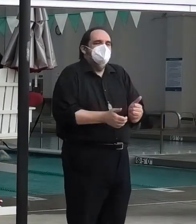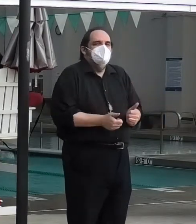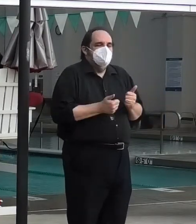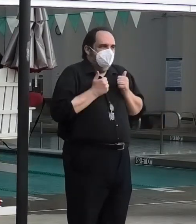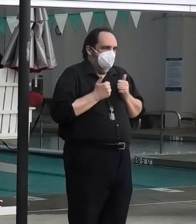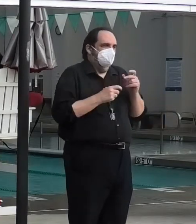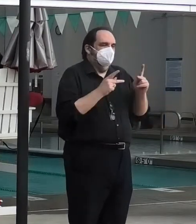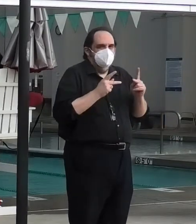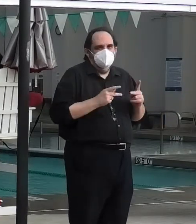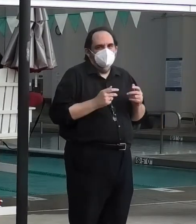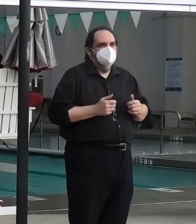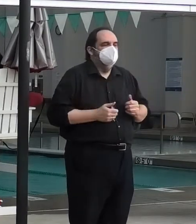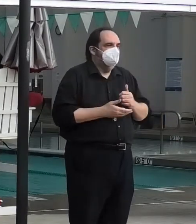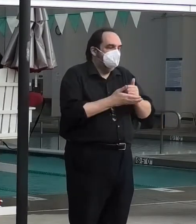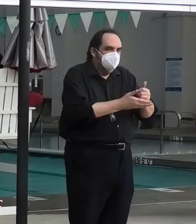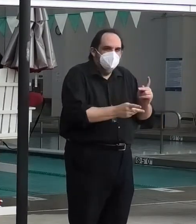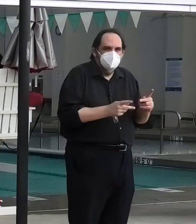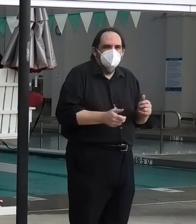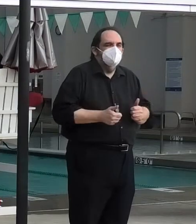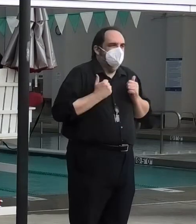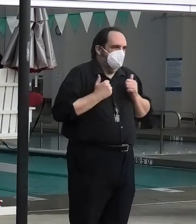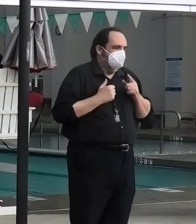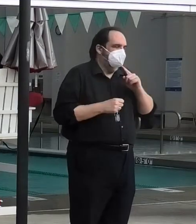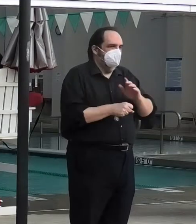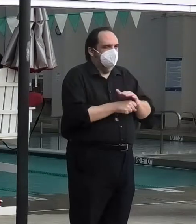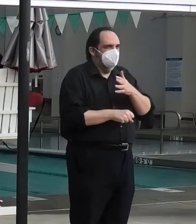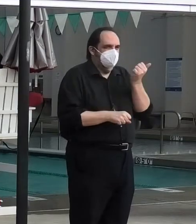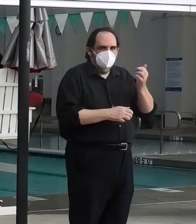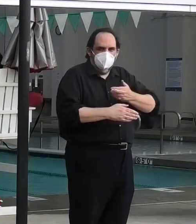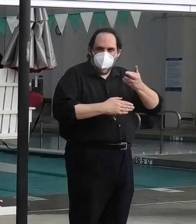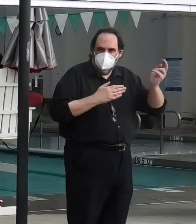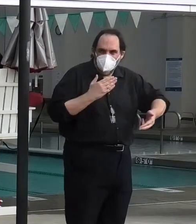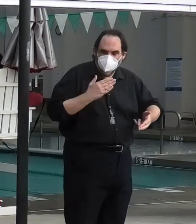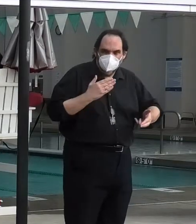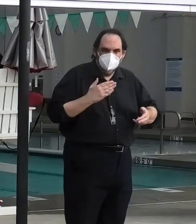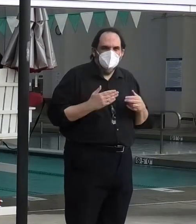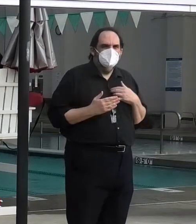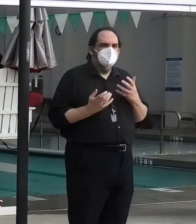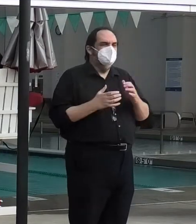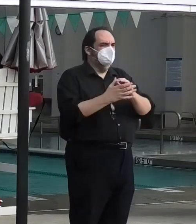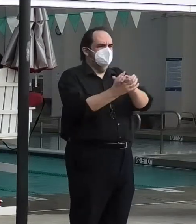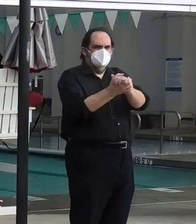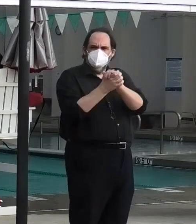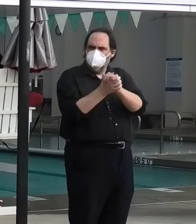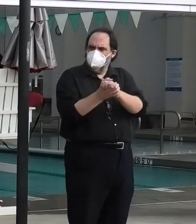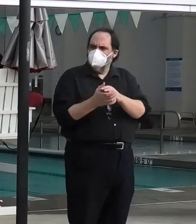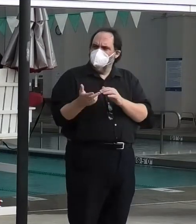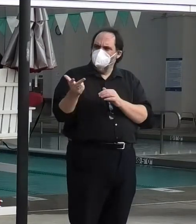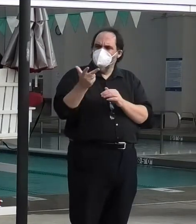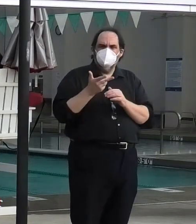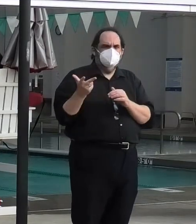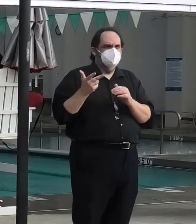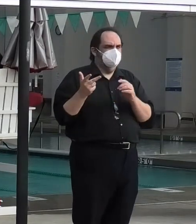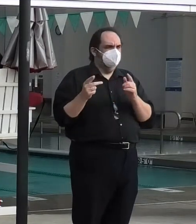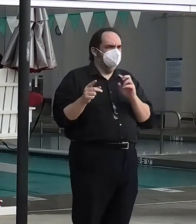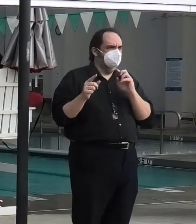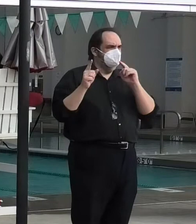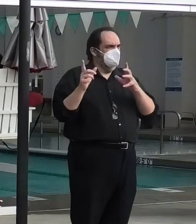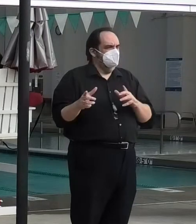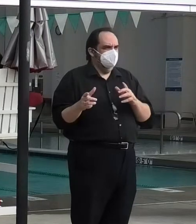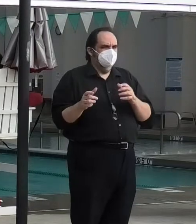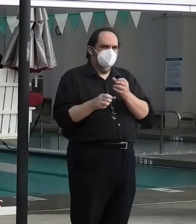of survival and ensuring the best possible outcome. I'd like to congratulate our immediate responders and our